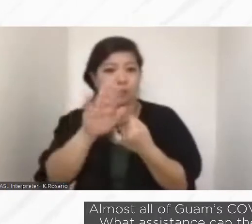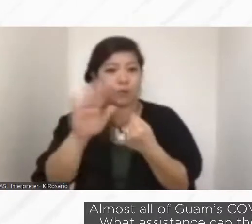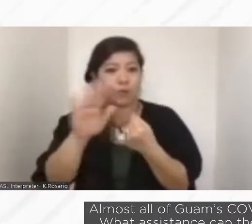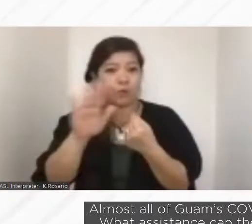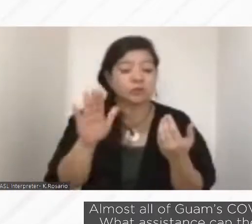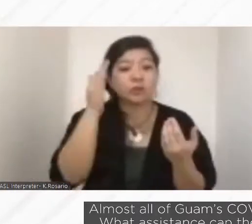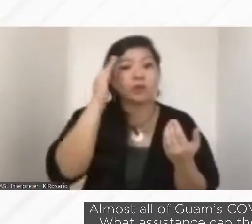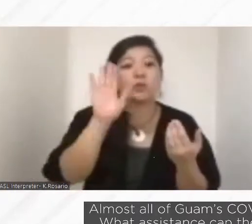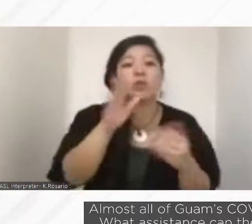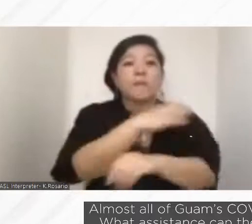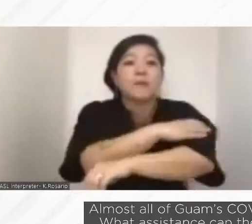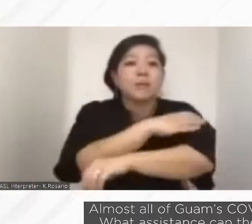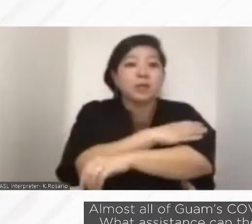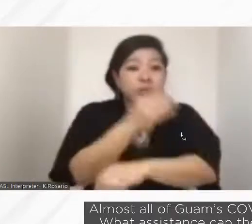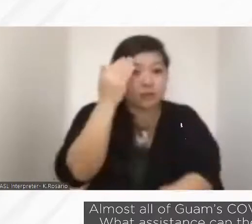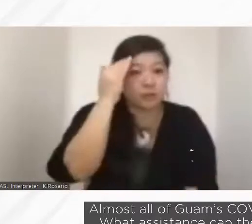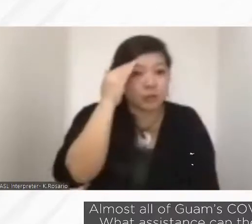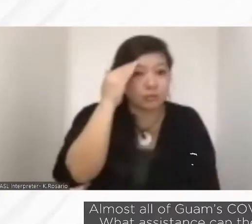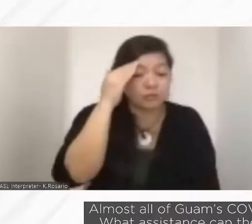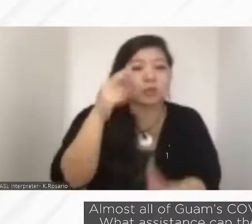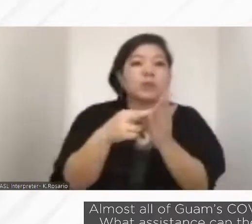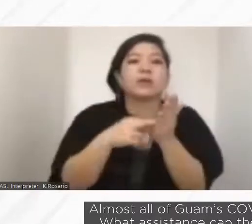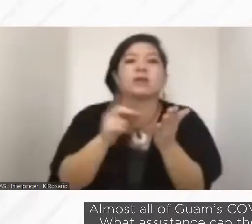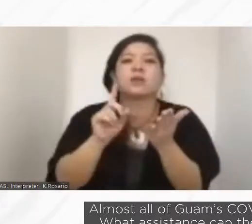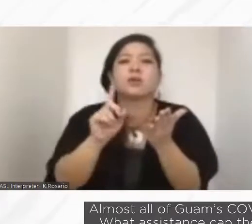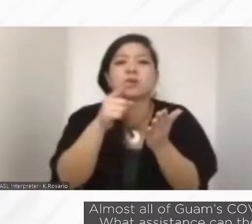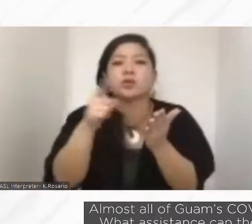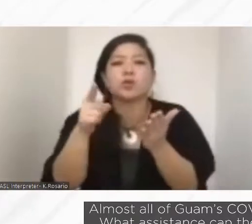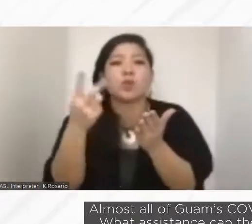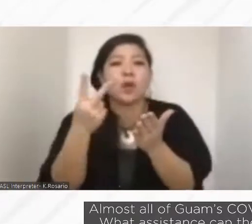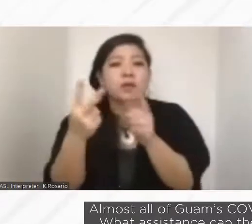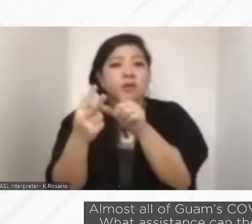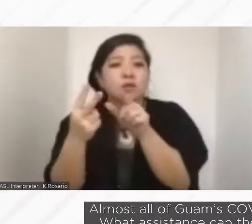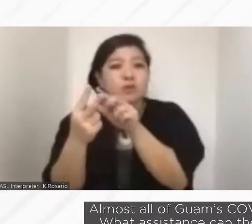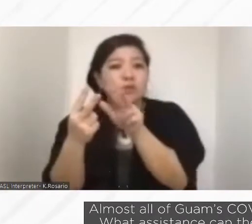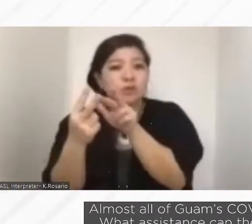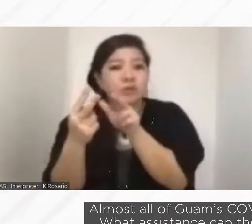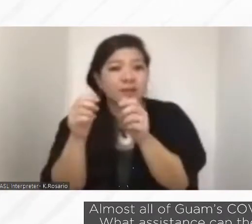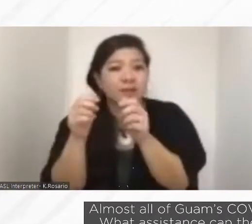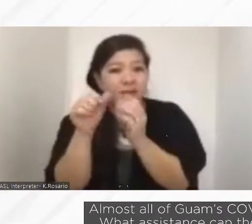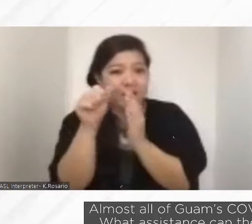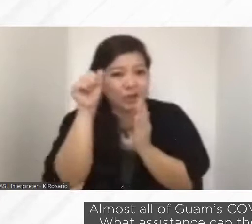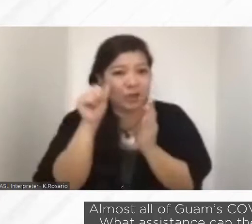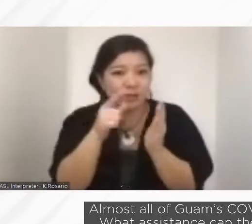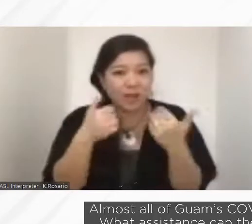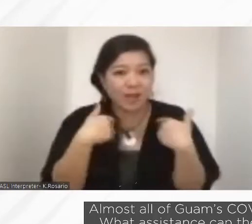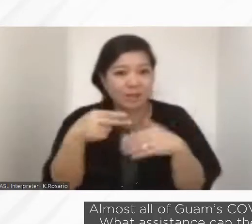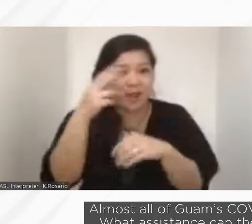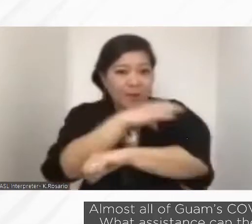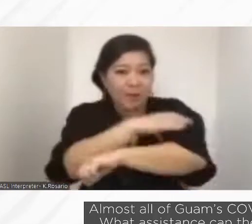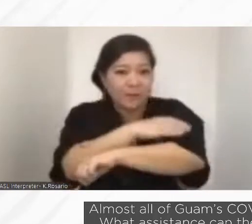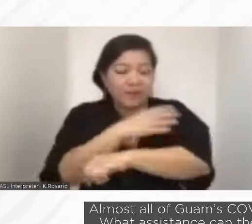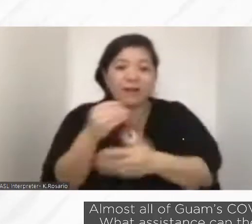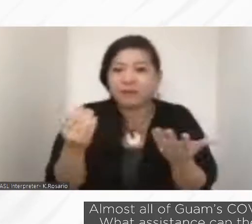blood pressure and recognize whether you're one of the 2 adults in America who has high blood pressure, and